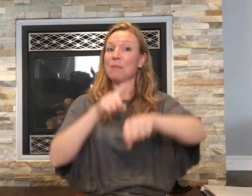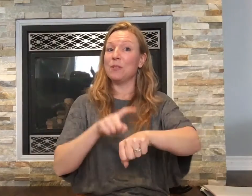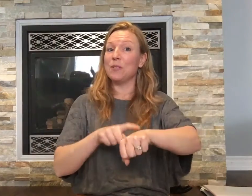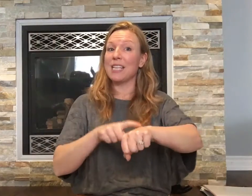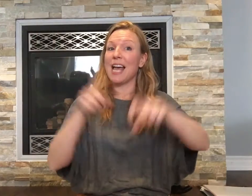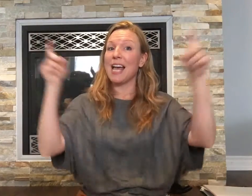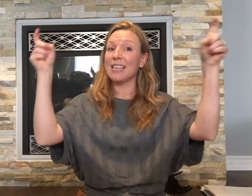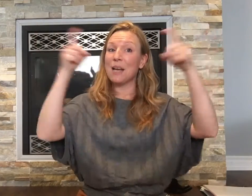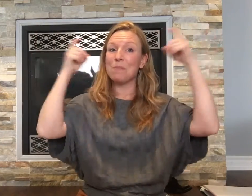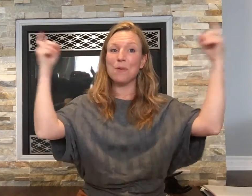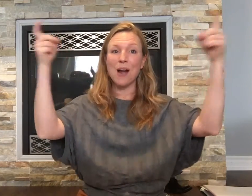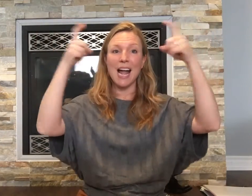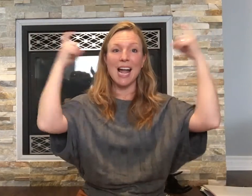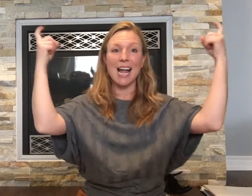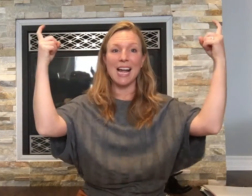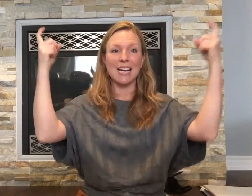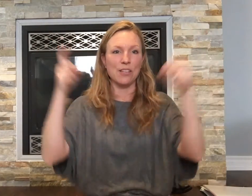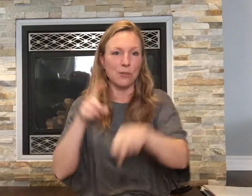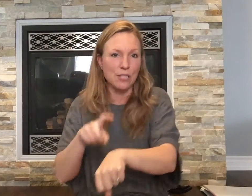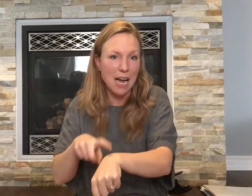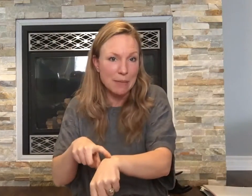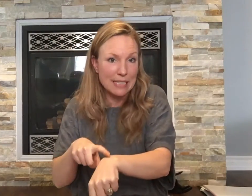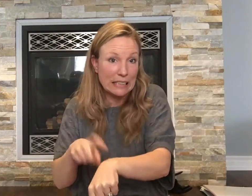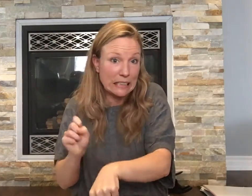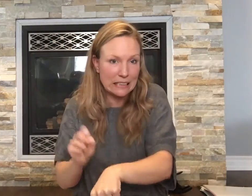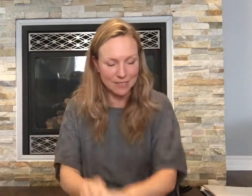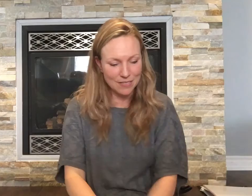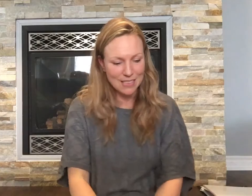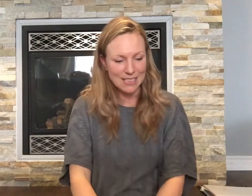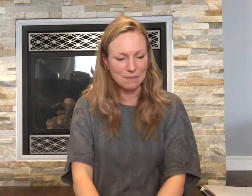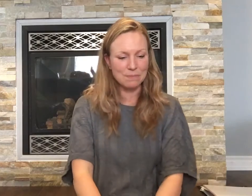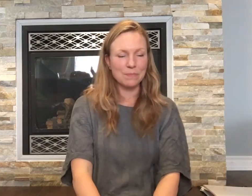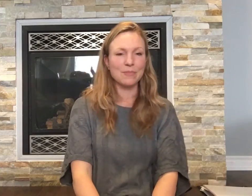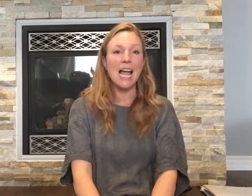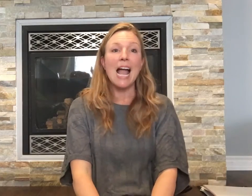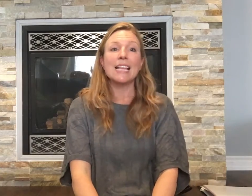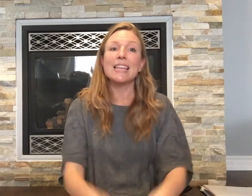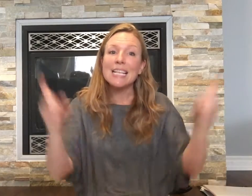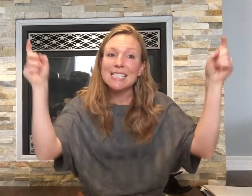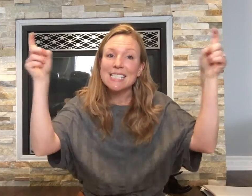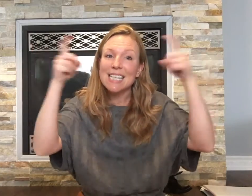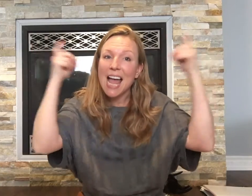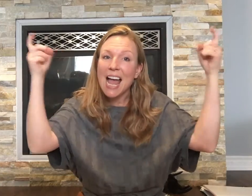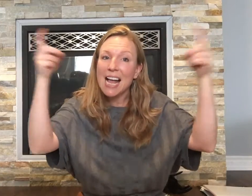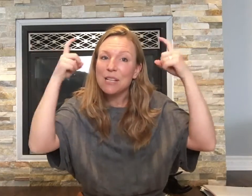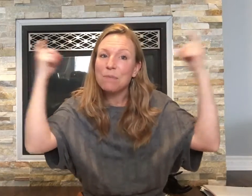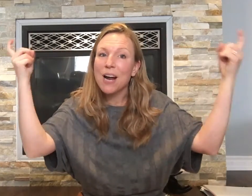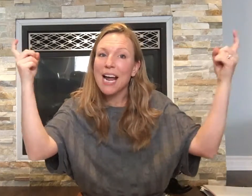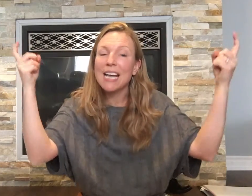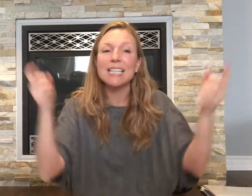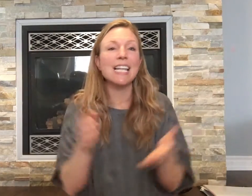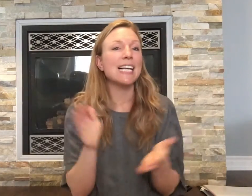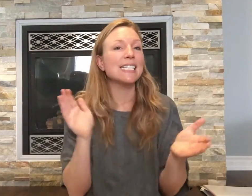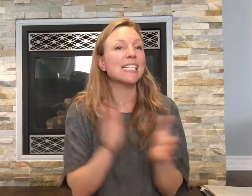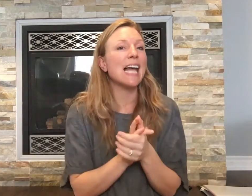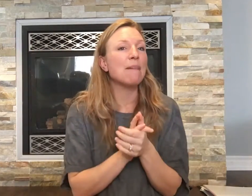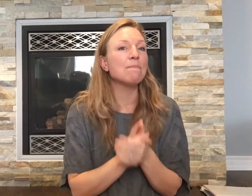to celebrate. I threw time in there. Let's celebrate, let's clap